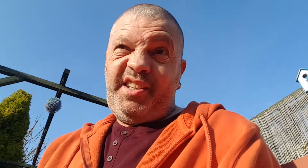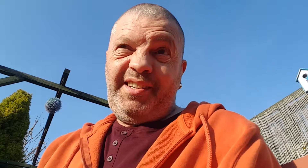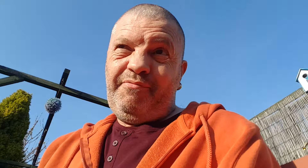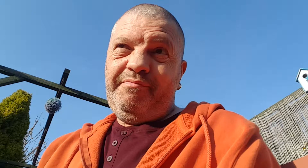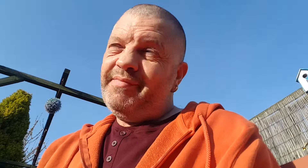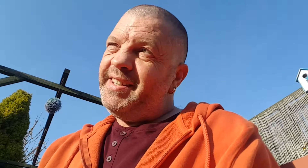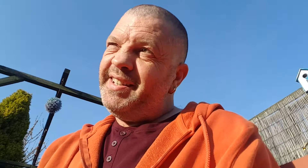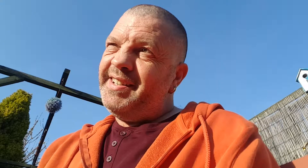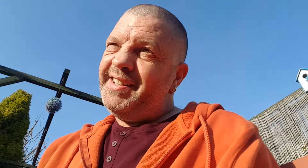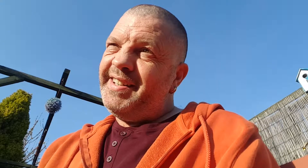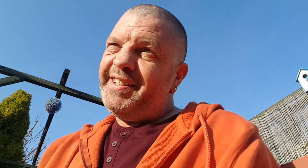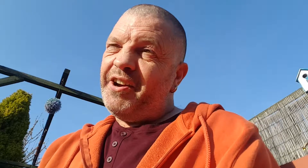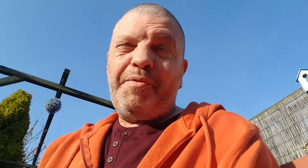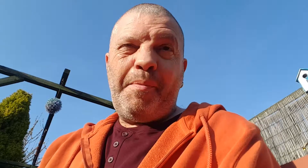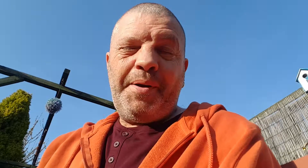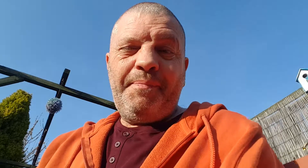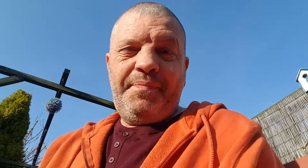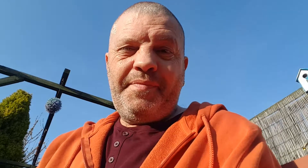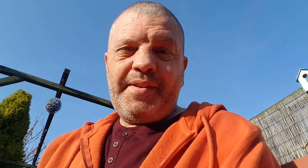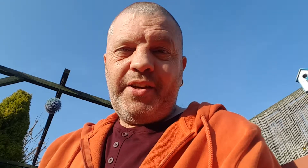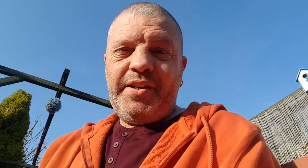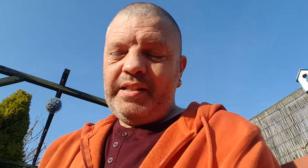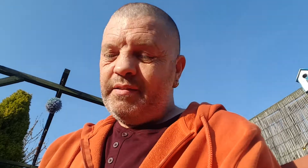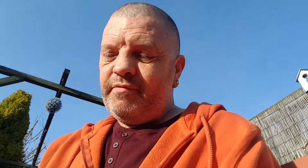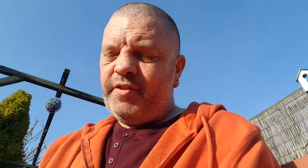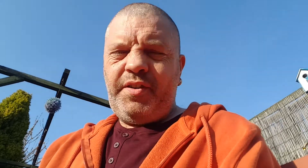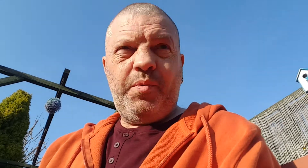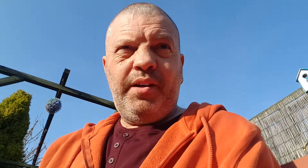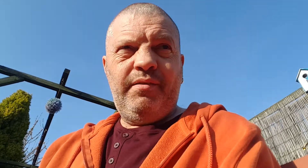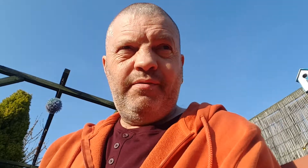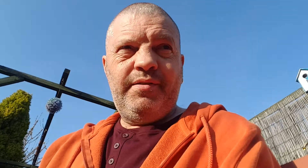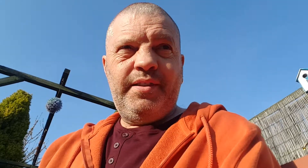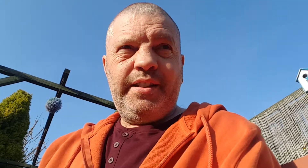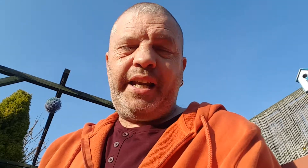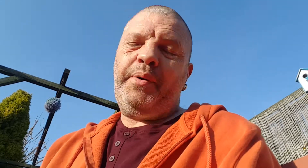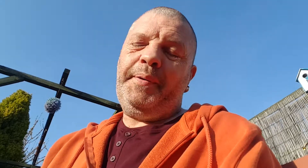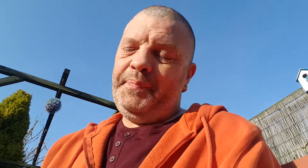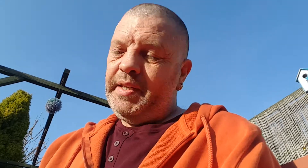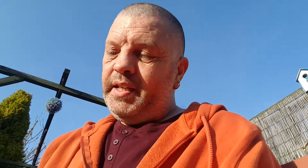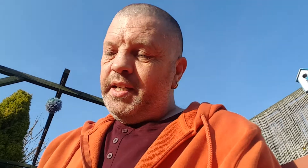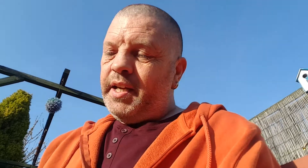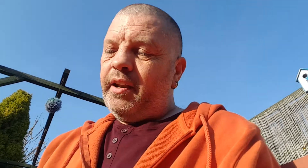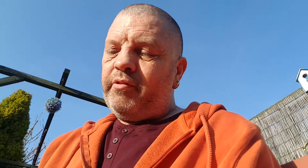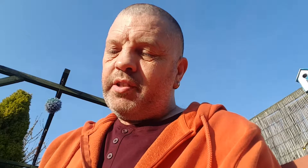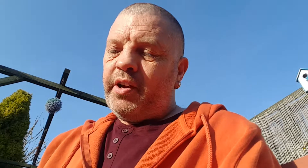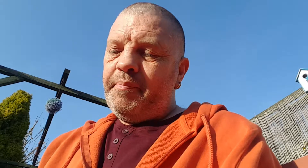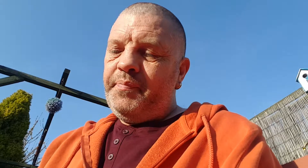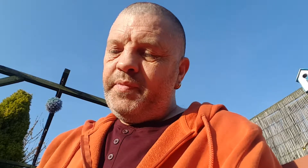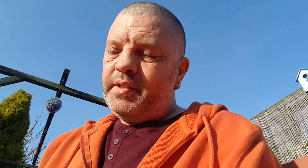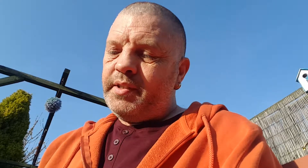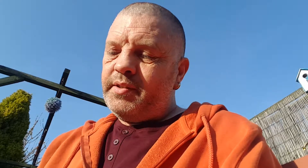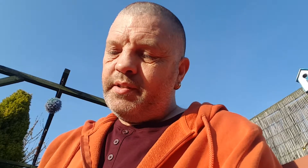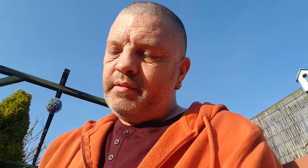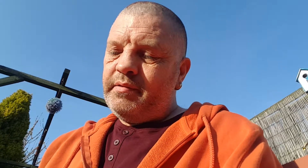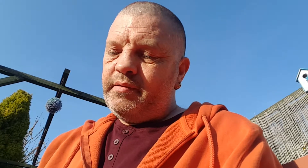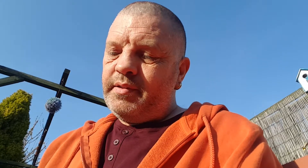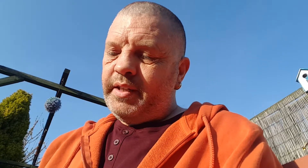1950, can't remember, 51? Anyway, a long time since